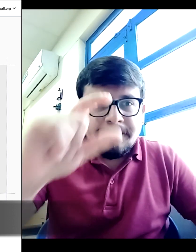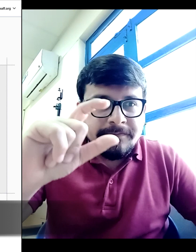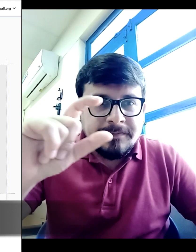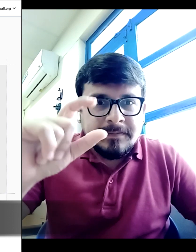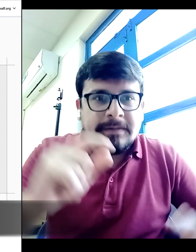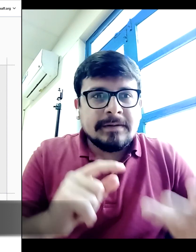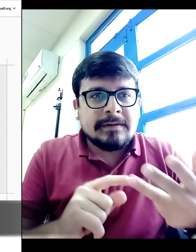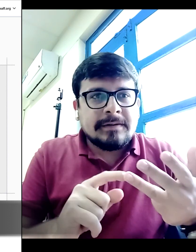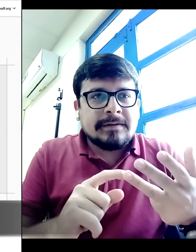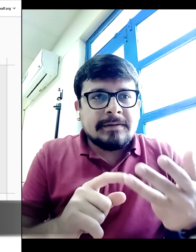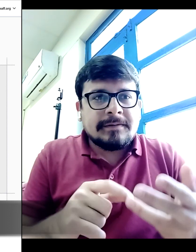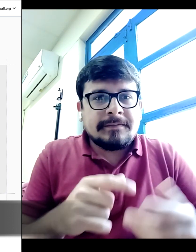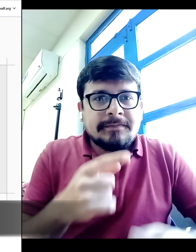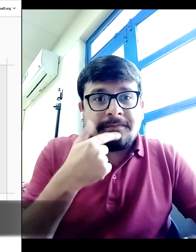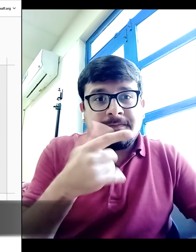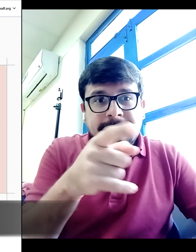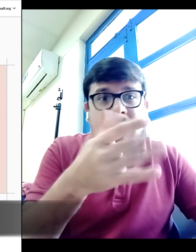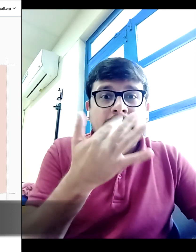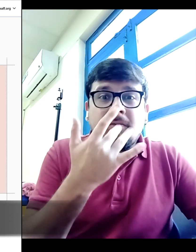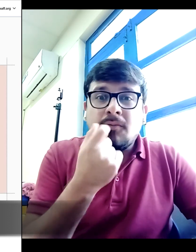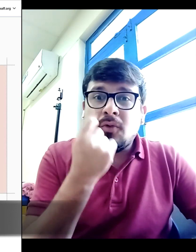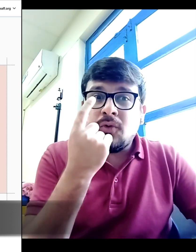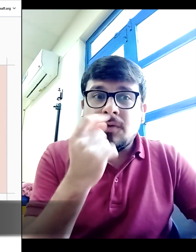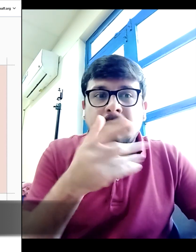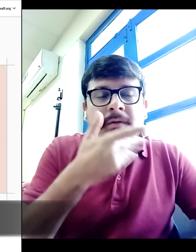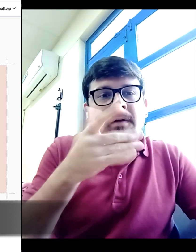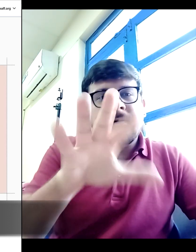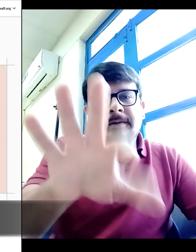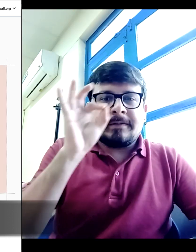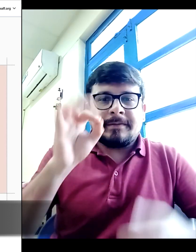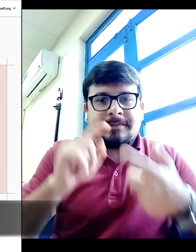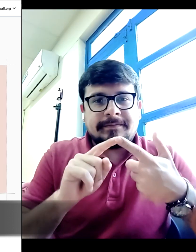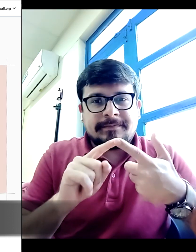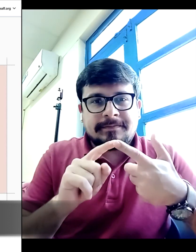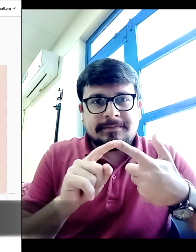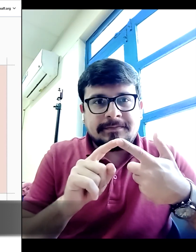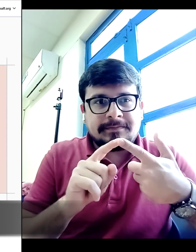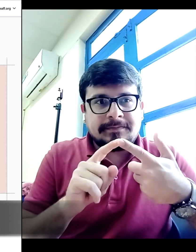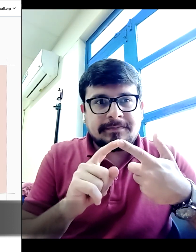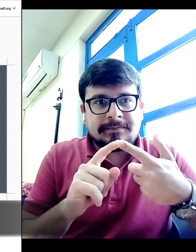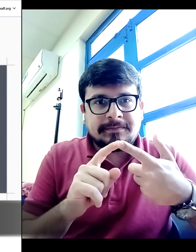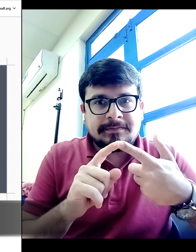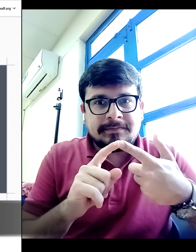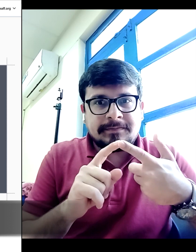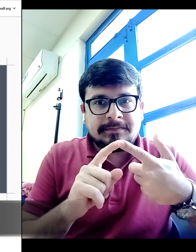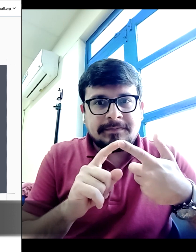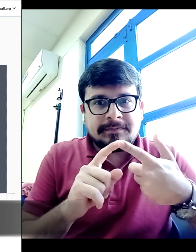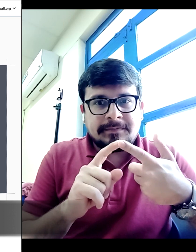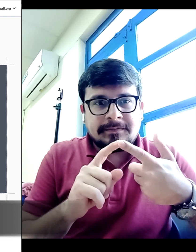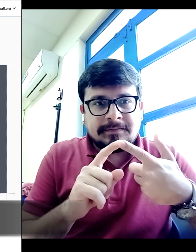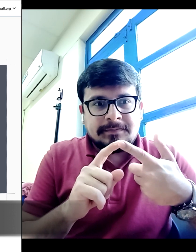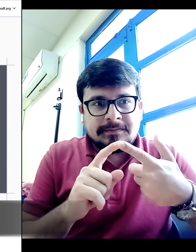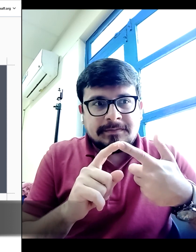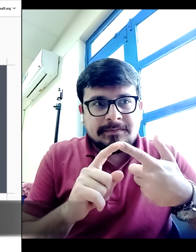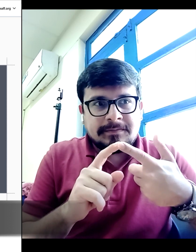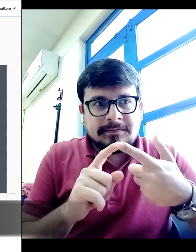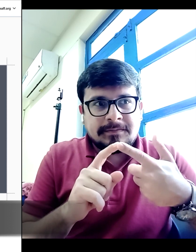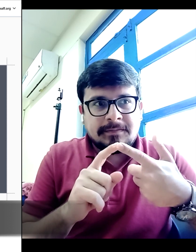How about color? I can use this color, or I can use this